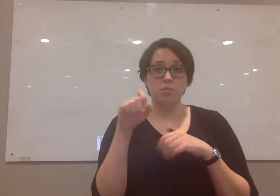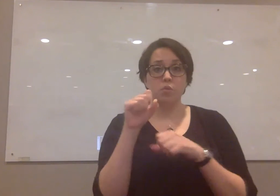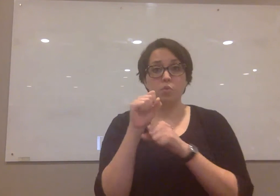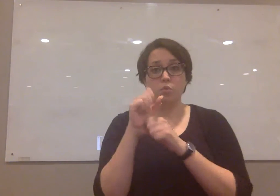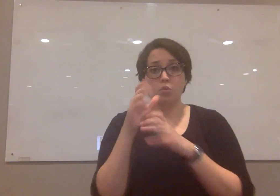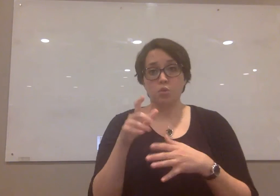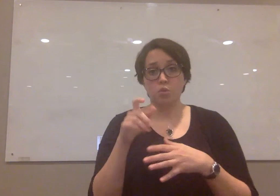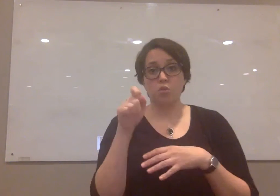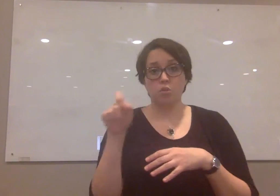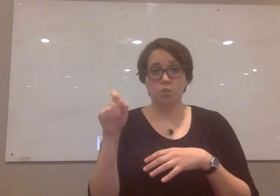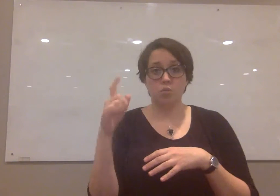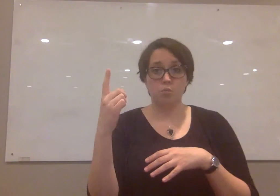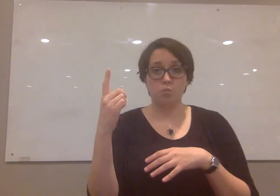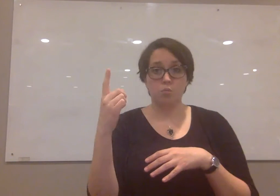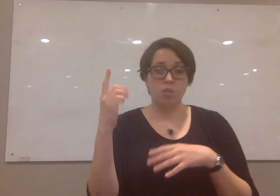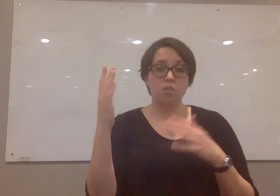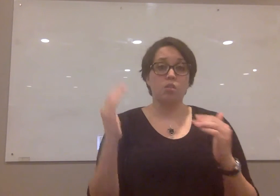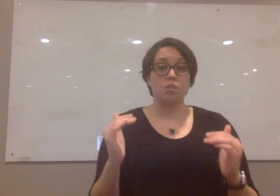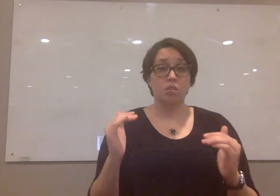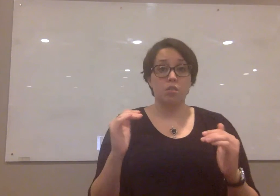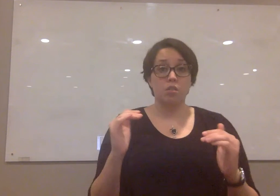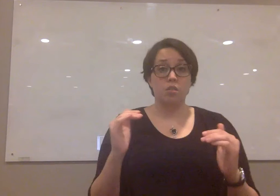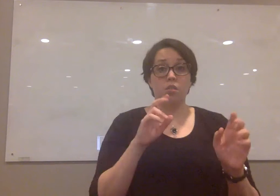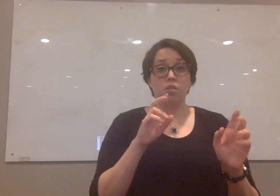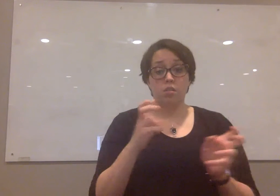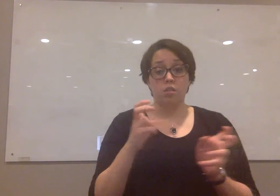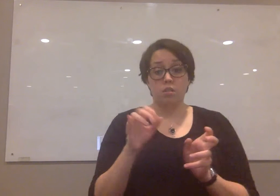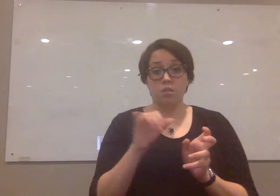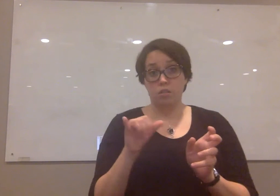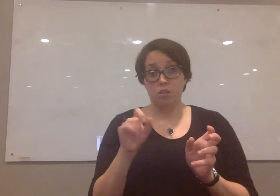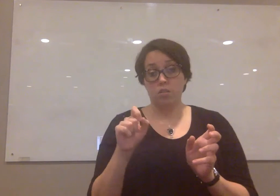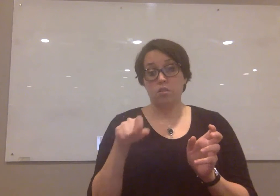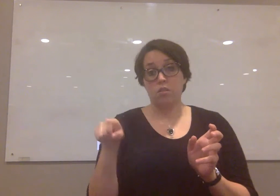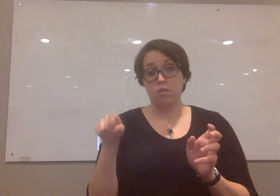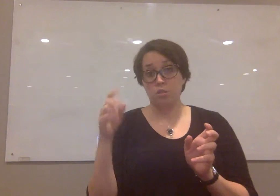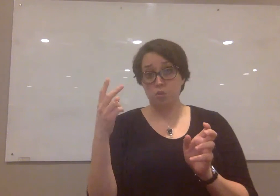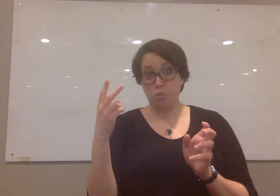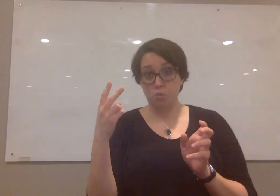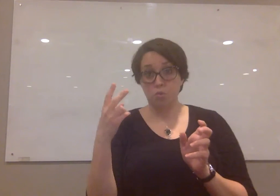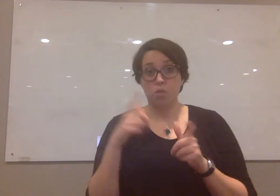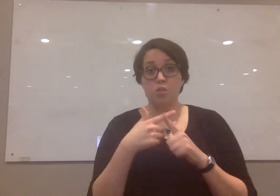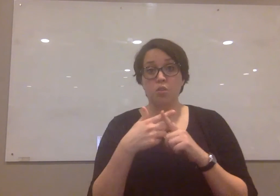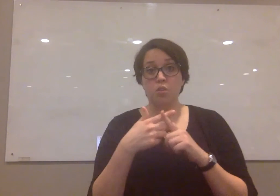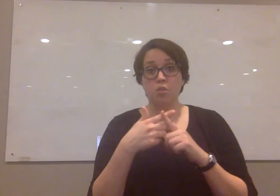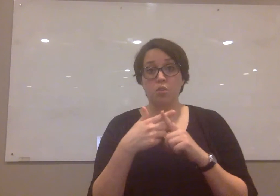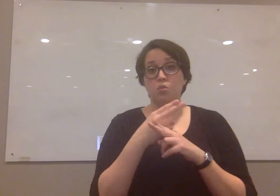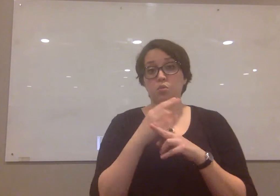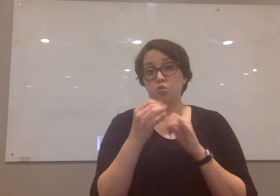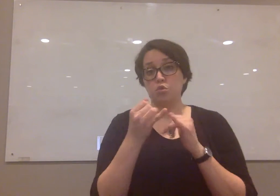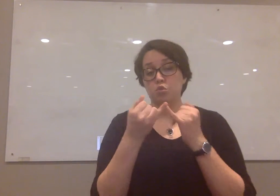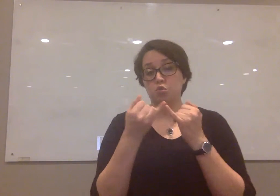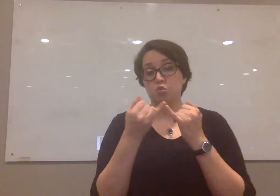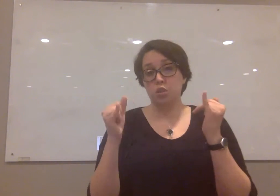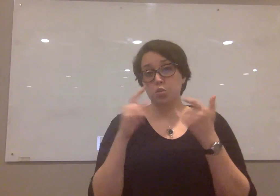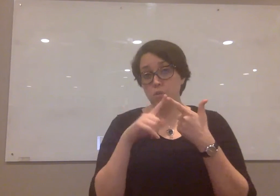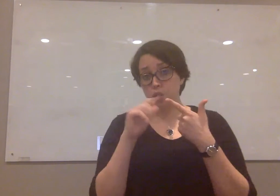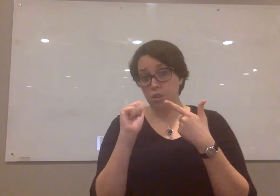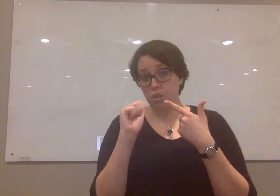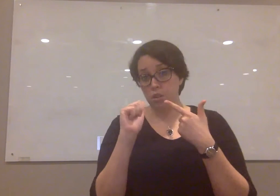worker underscore 2, and just do that like dynamically using string to atom. That's a bad thing to do. If you're trying to do that, you